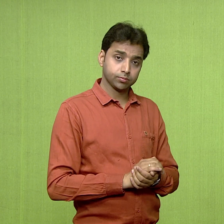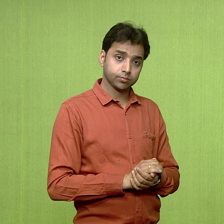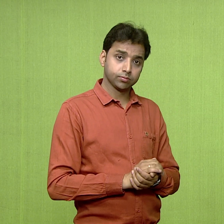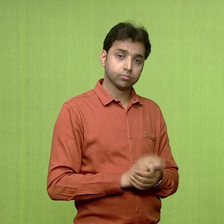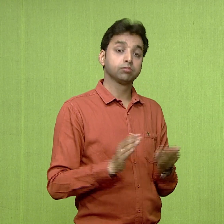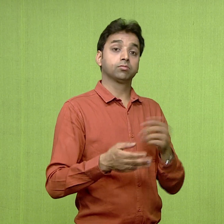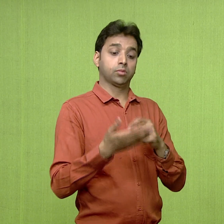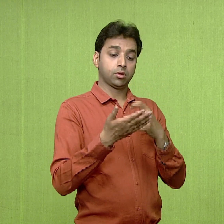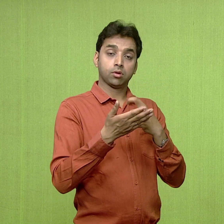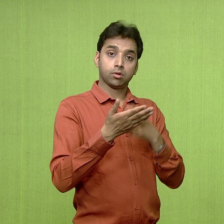Rigveda,